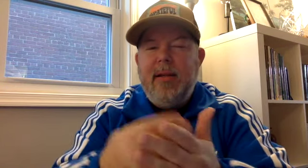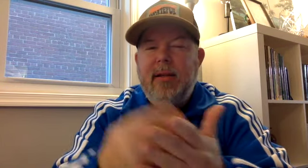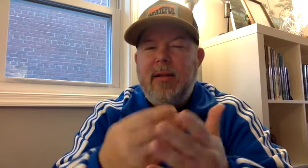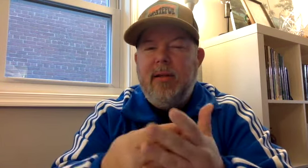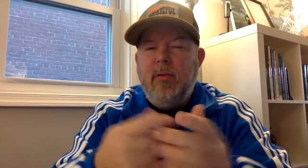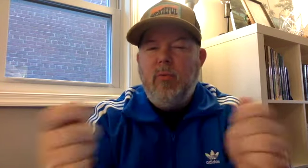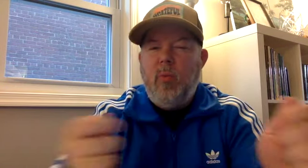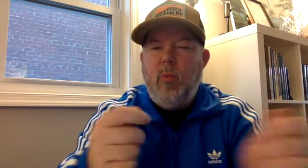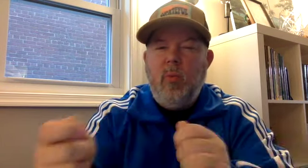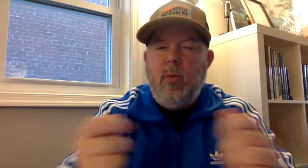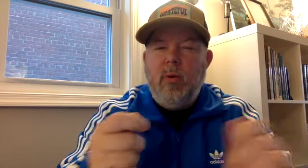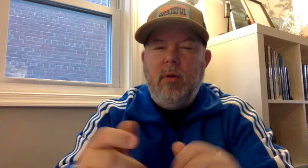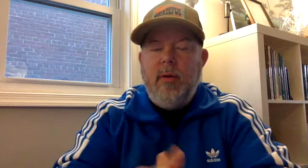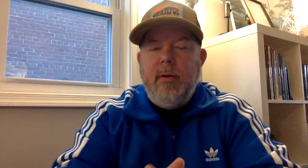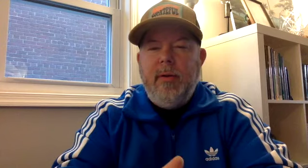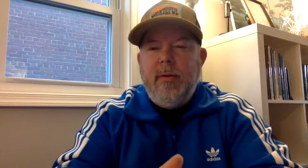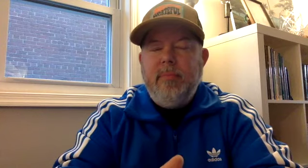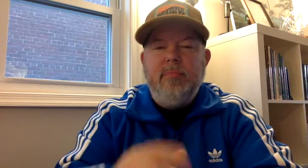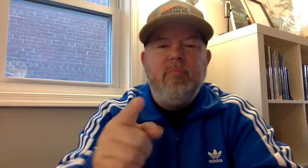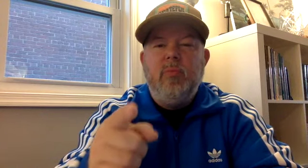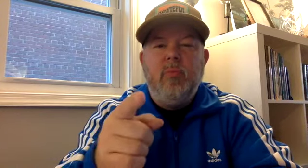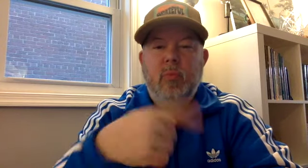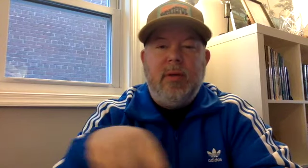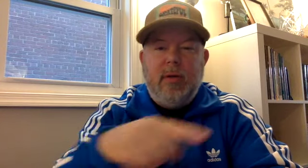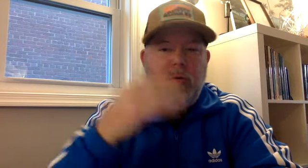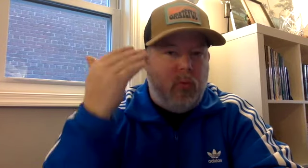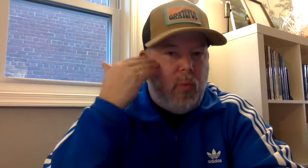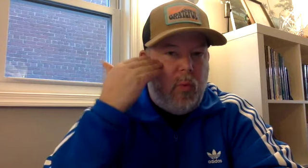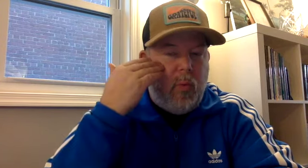Take an extra 25% off items already on sale.